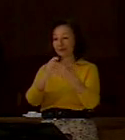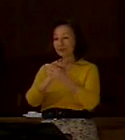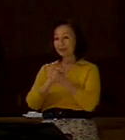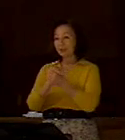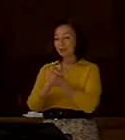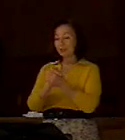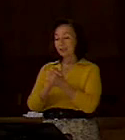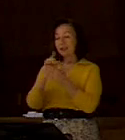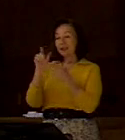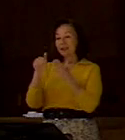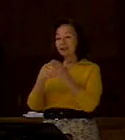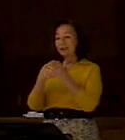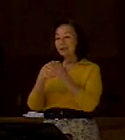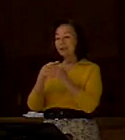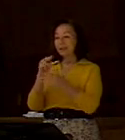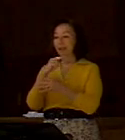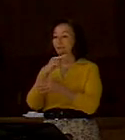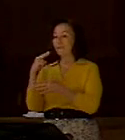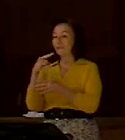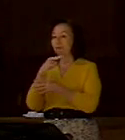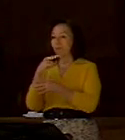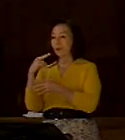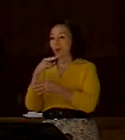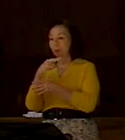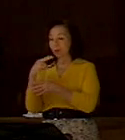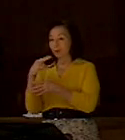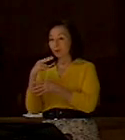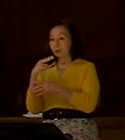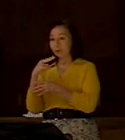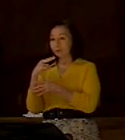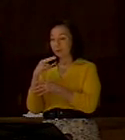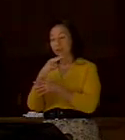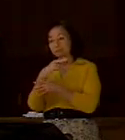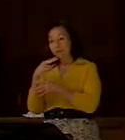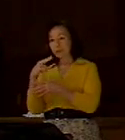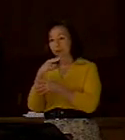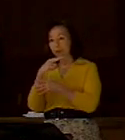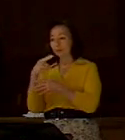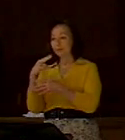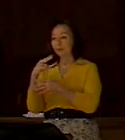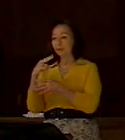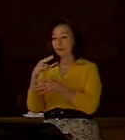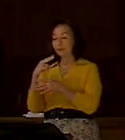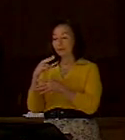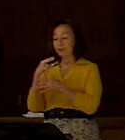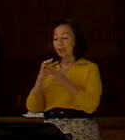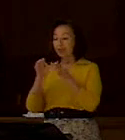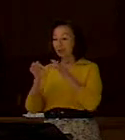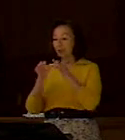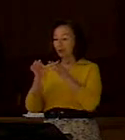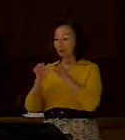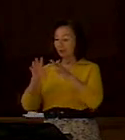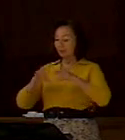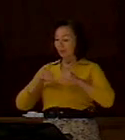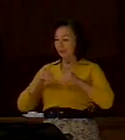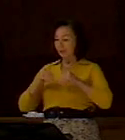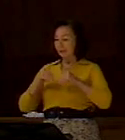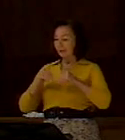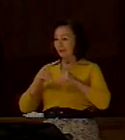Notice this is a verb. It's a dependent verb. It is described as passive in form,